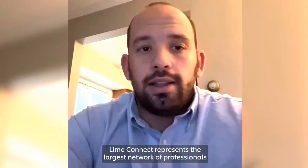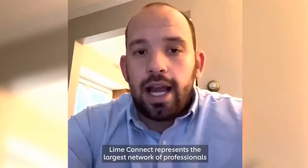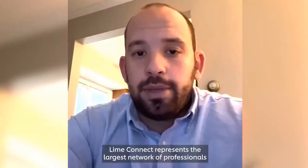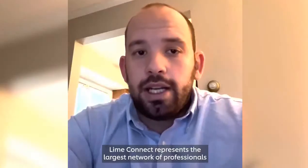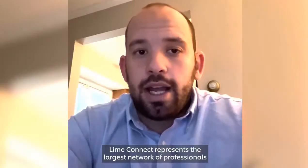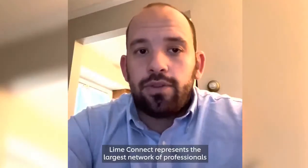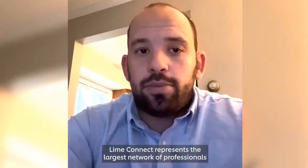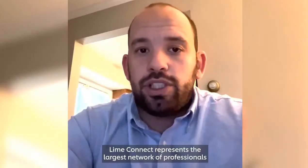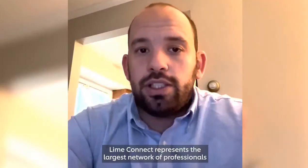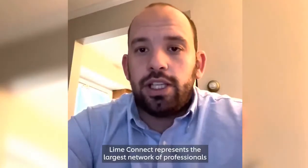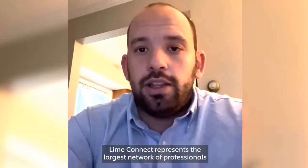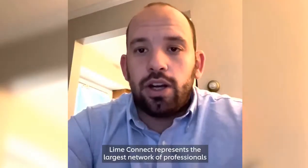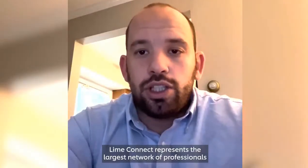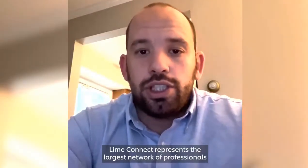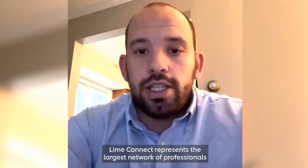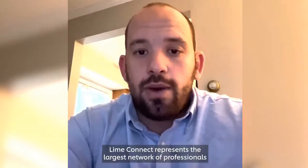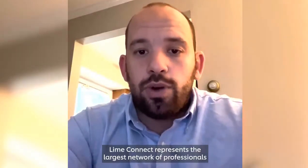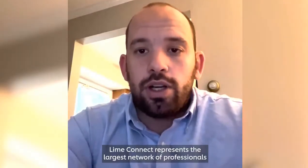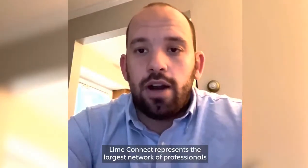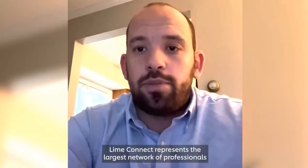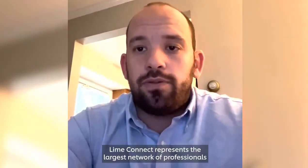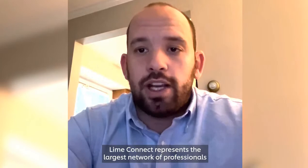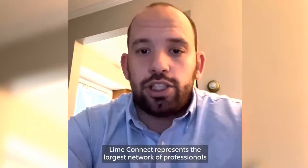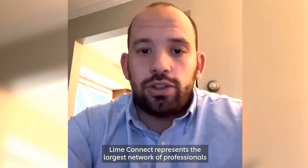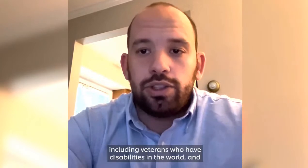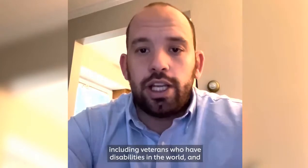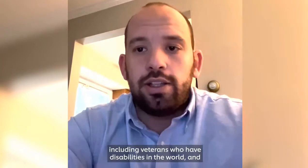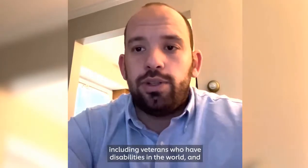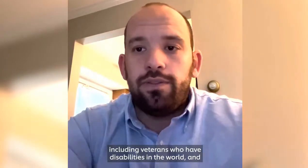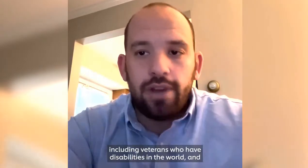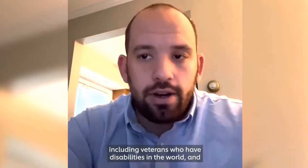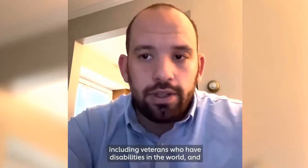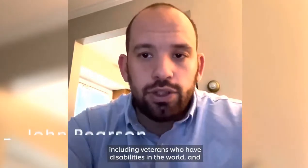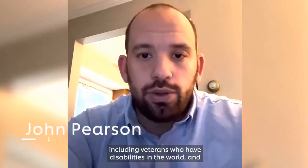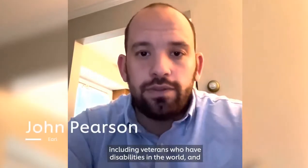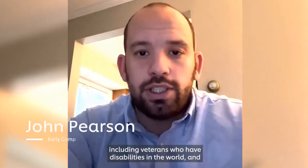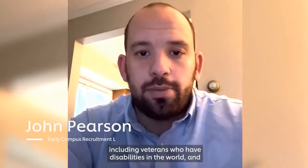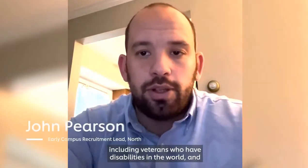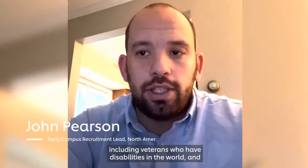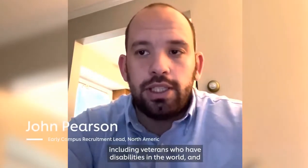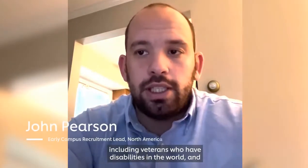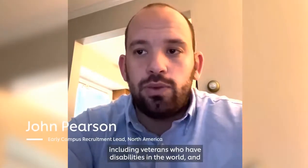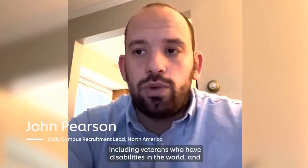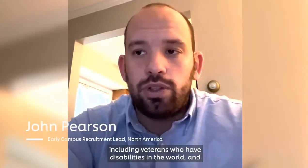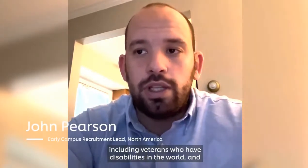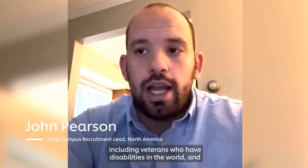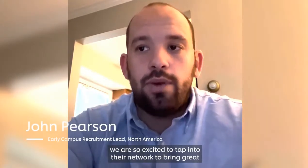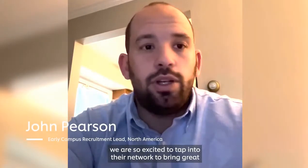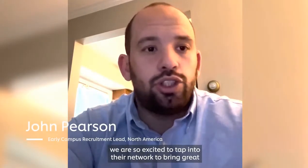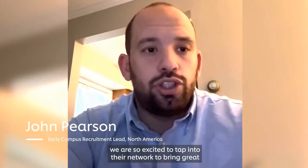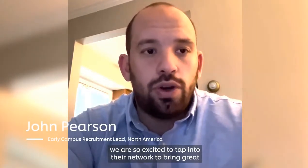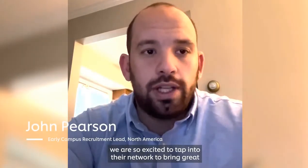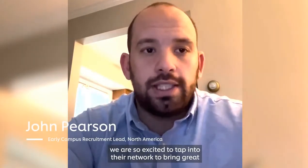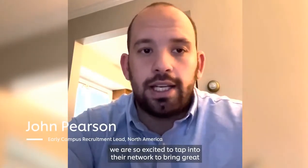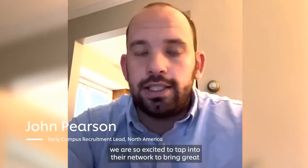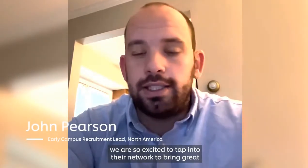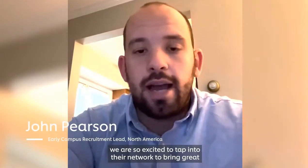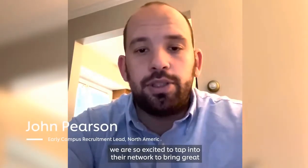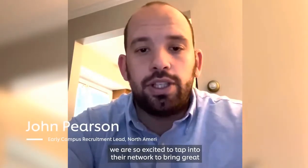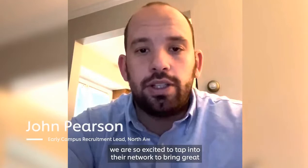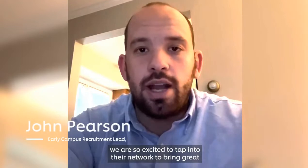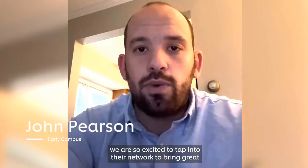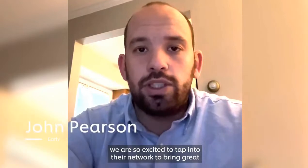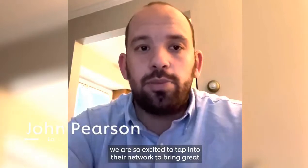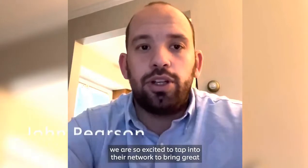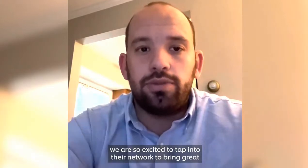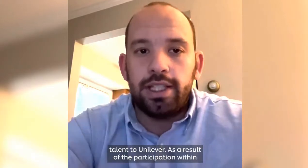day. Lime Connect represents the largest network of professionals, including veterans who have disabilities in the world, and we are so excited to